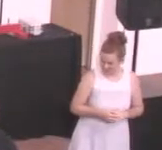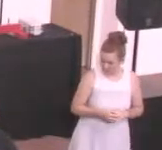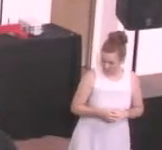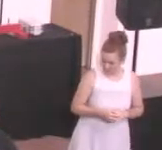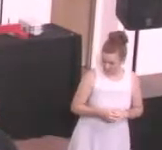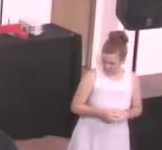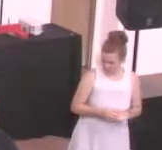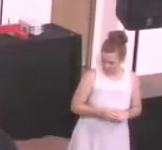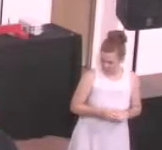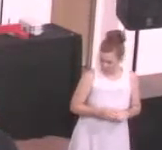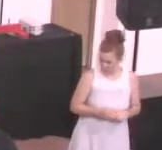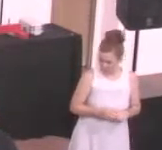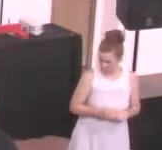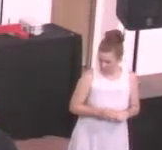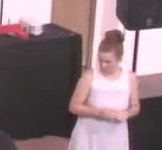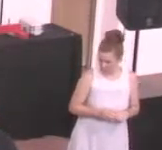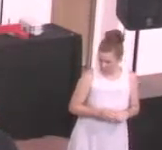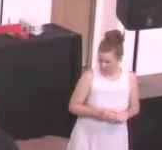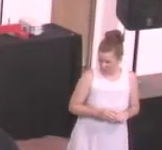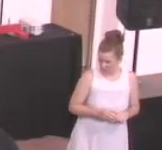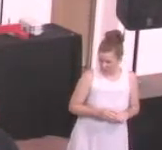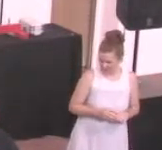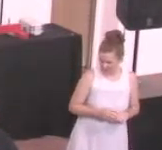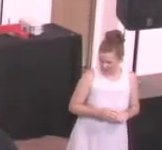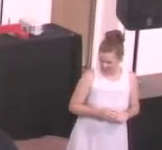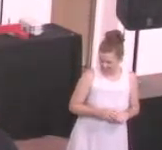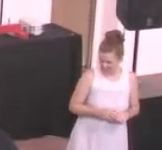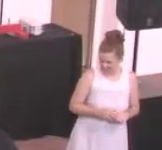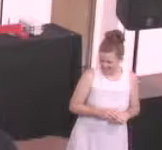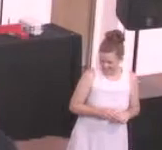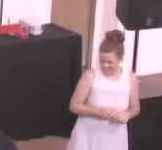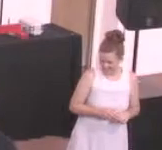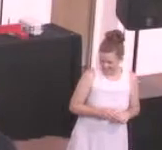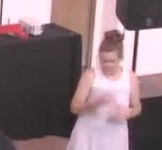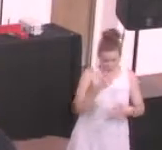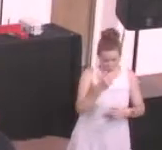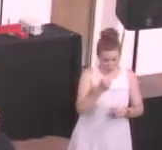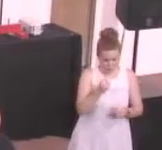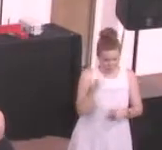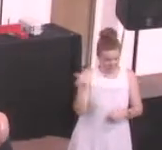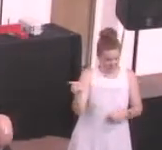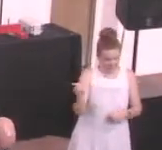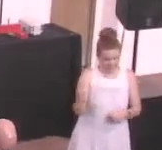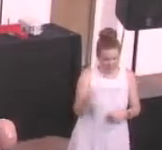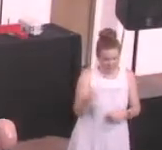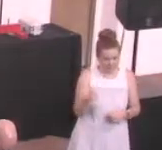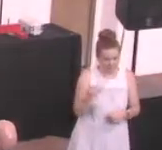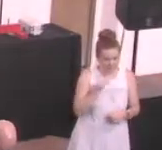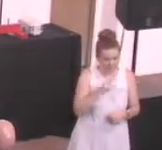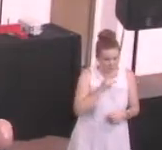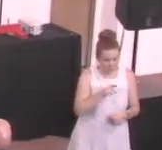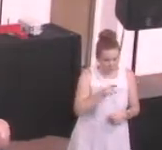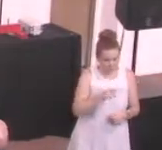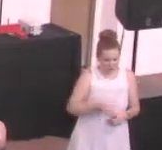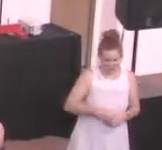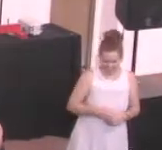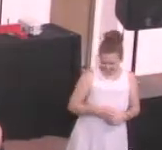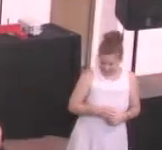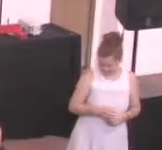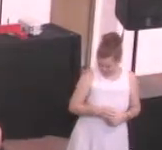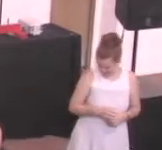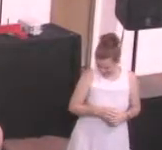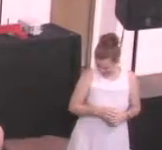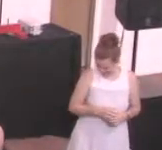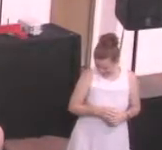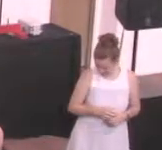Okay, do you trust me? We'll see. Okay, come. And I want you to sit down on that other leg right there. Wrap your legs around just like your friend did.